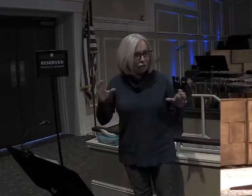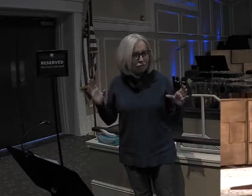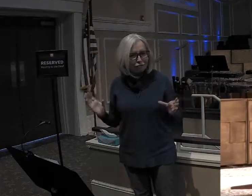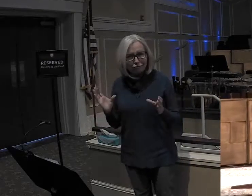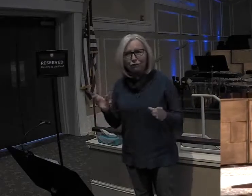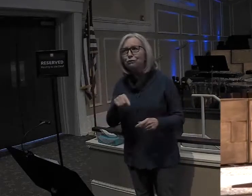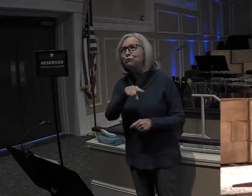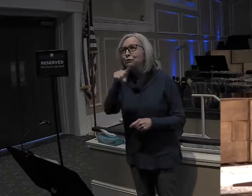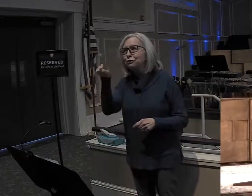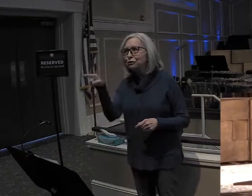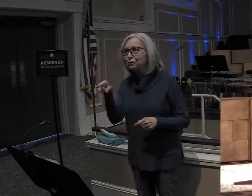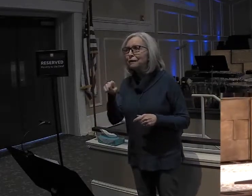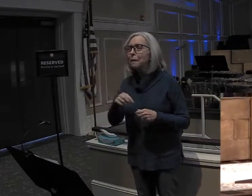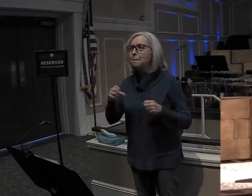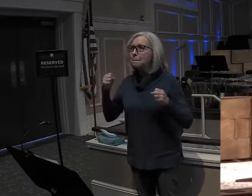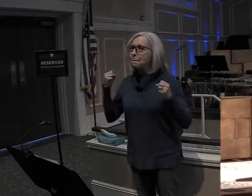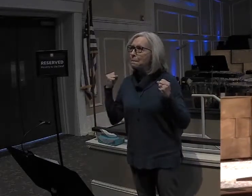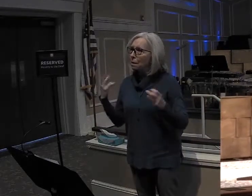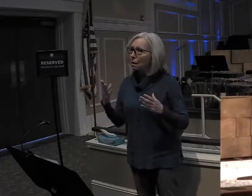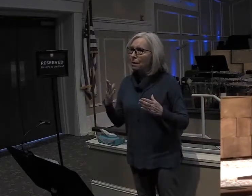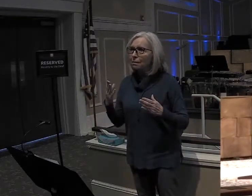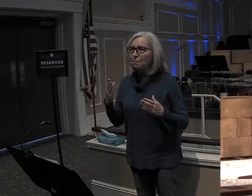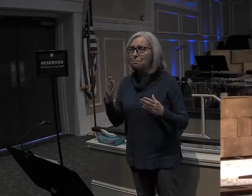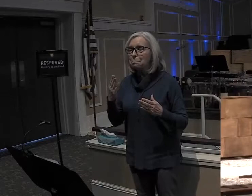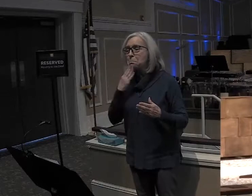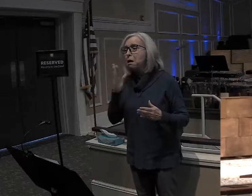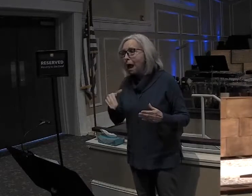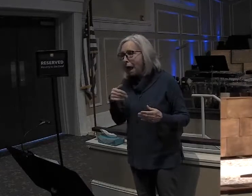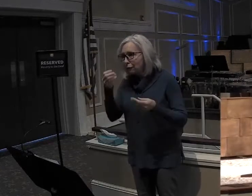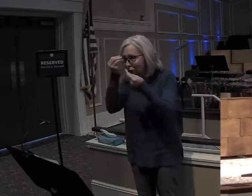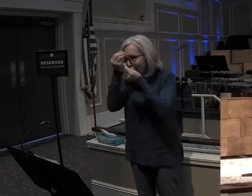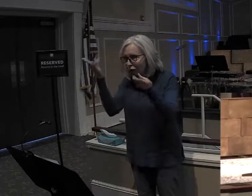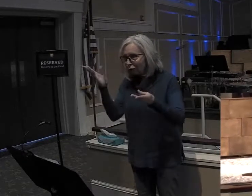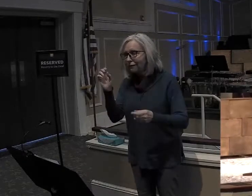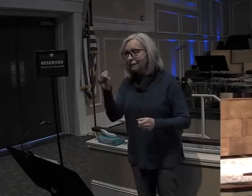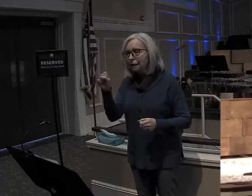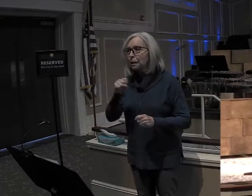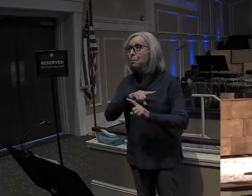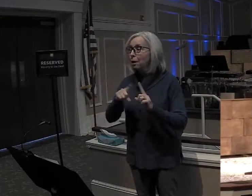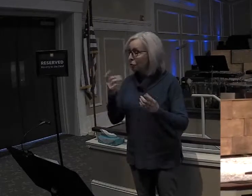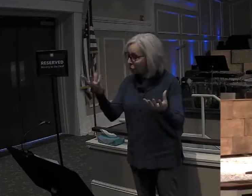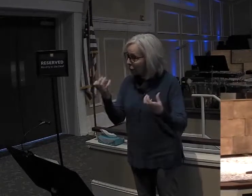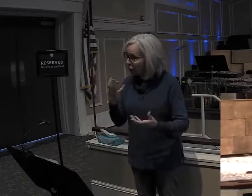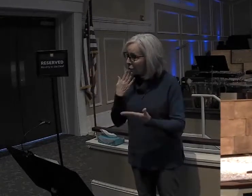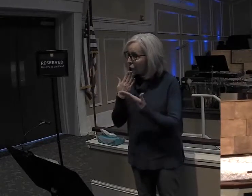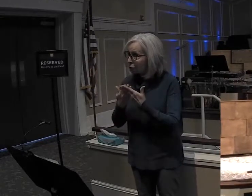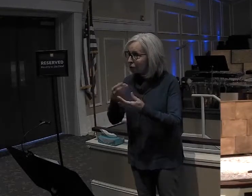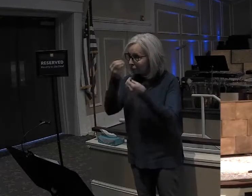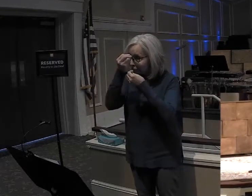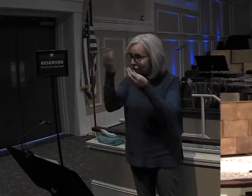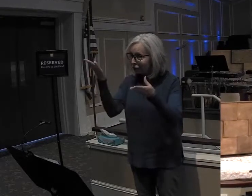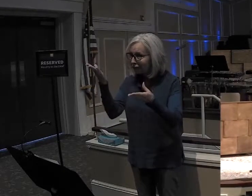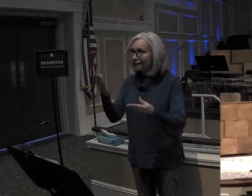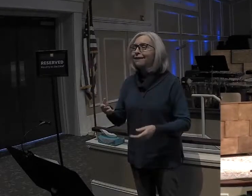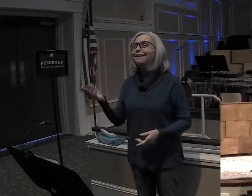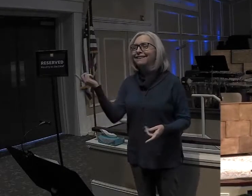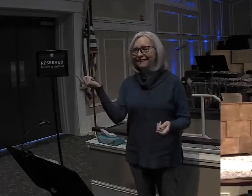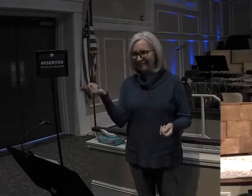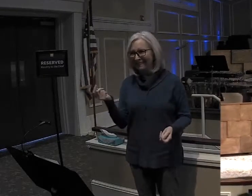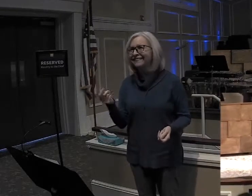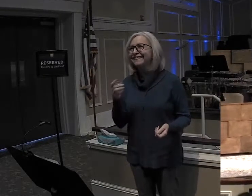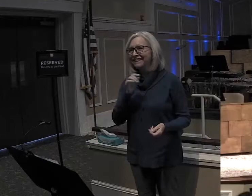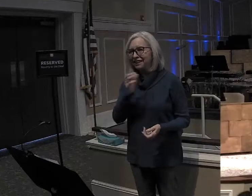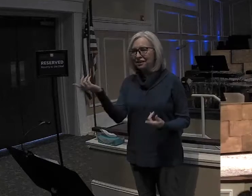encouraged. There's a lot of bad news to look at today. You want some good news? Come talk to some of this pastoral team. Go talk